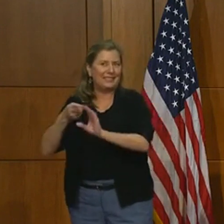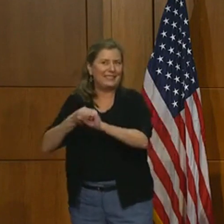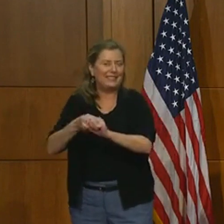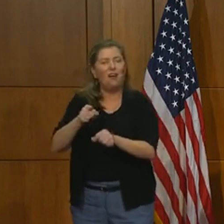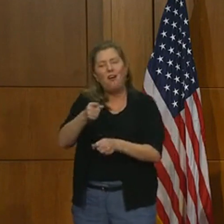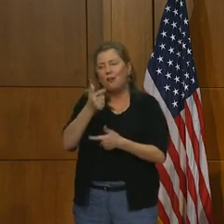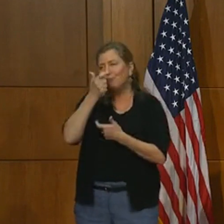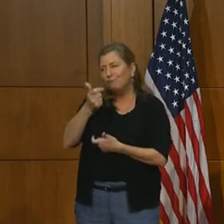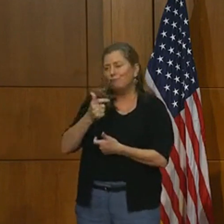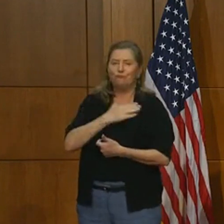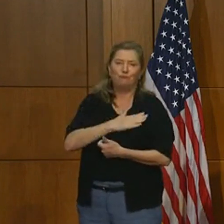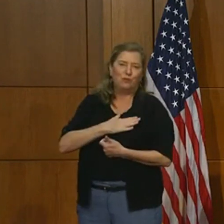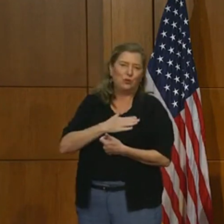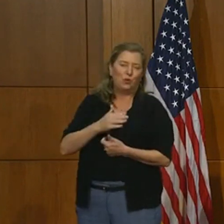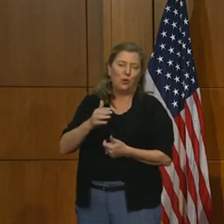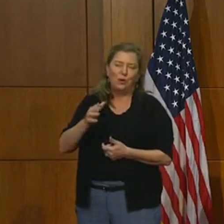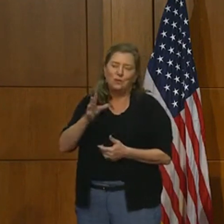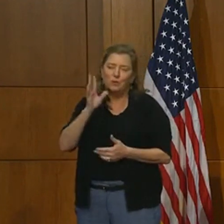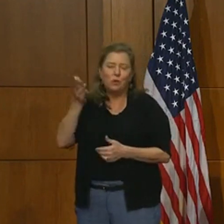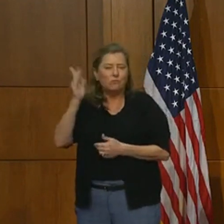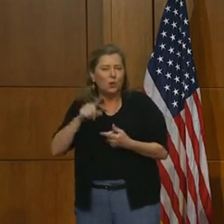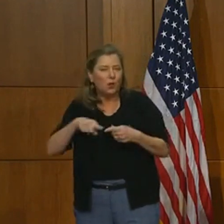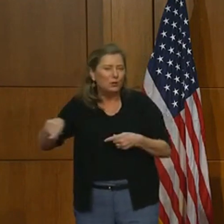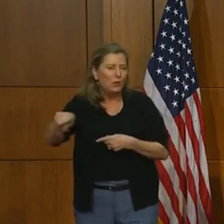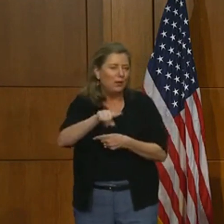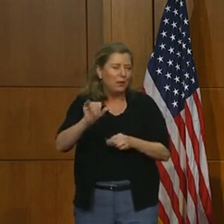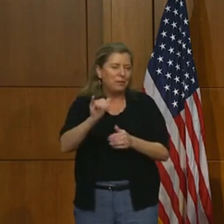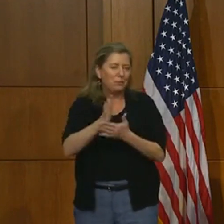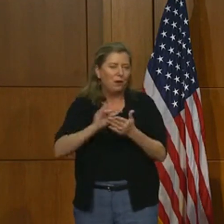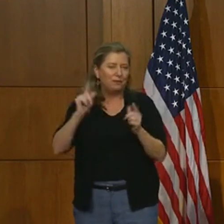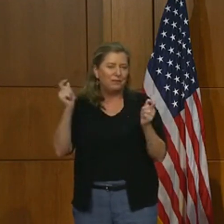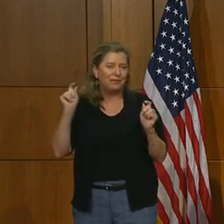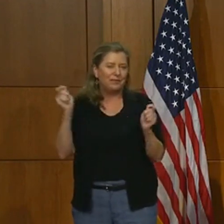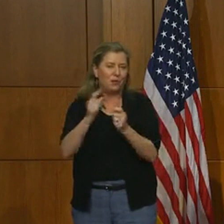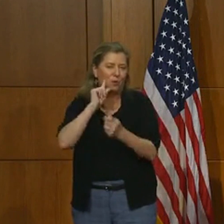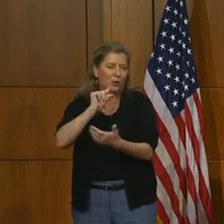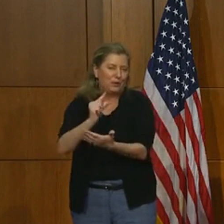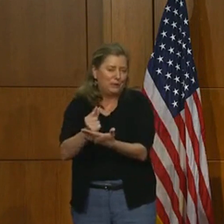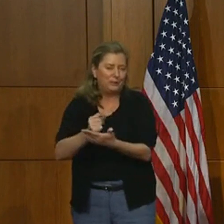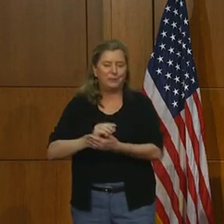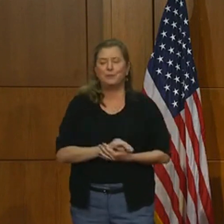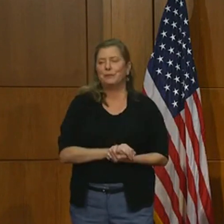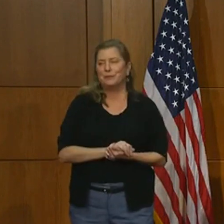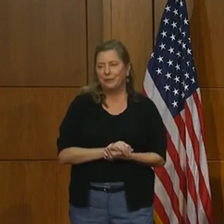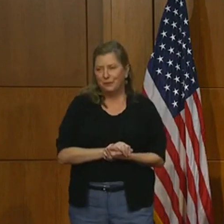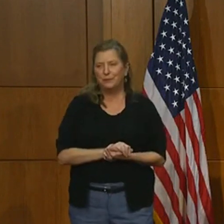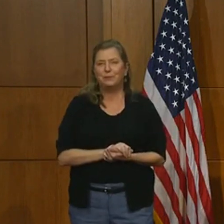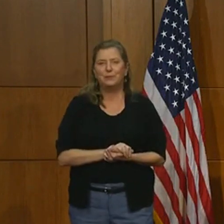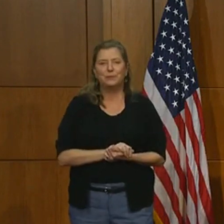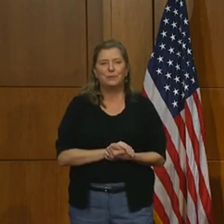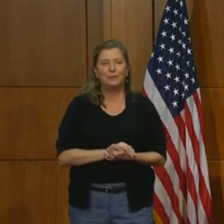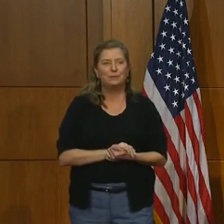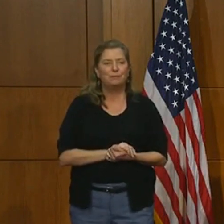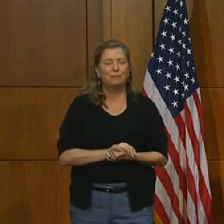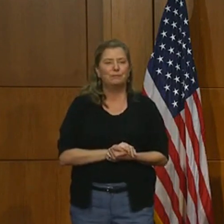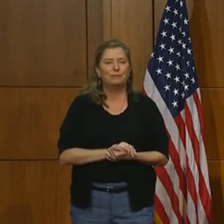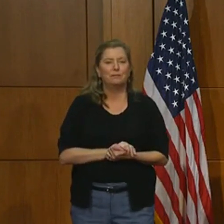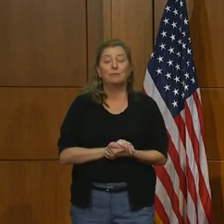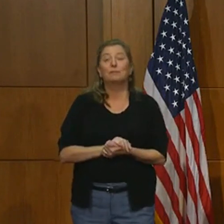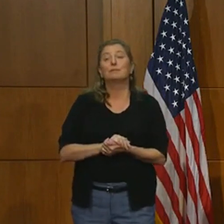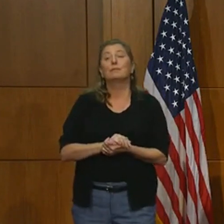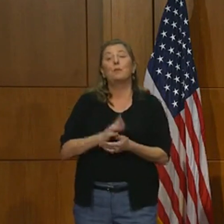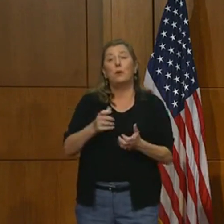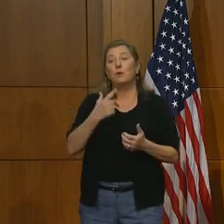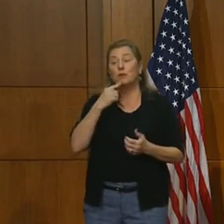will enjoy that will be speaking to them as part of that graduation ceremony. I want to say Eid Mubarak